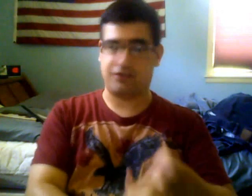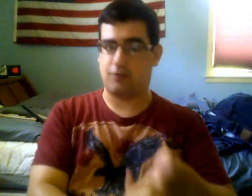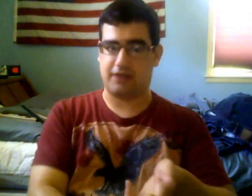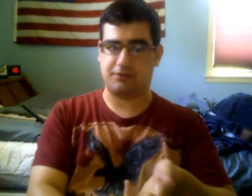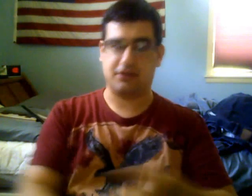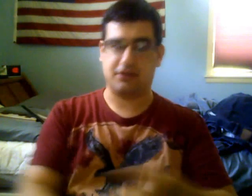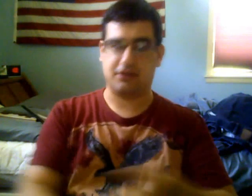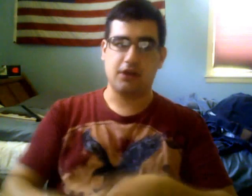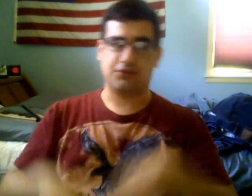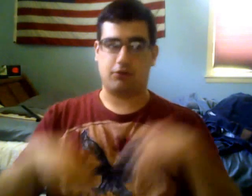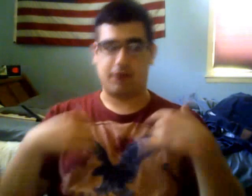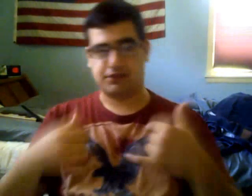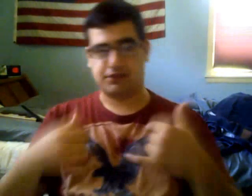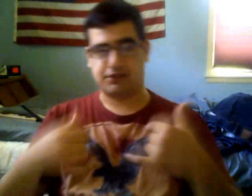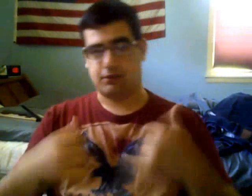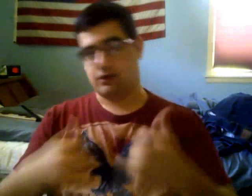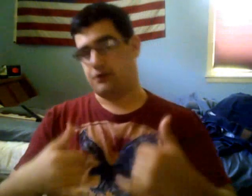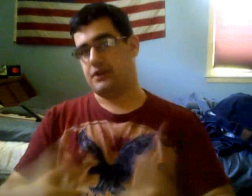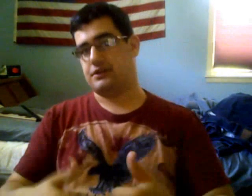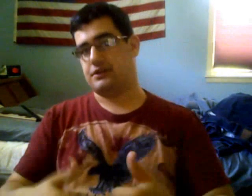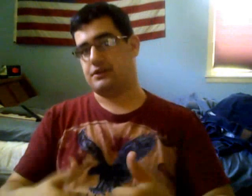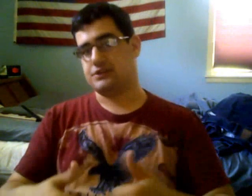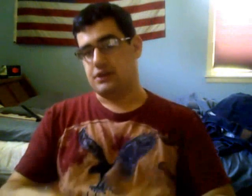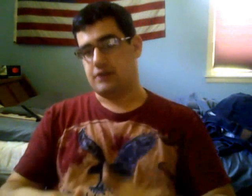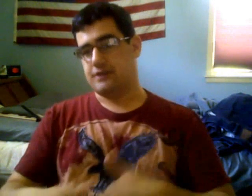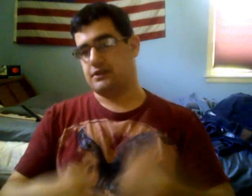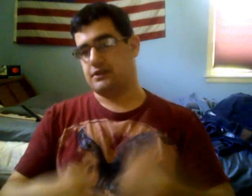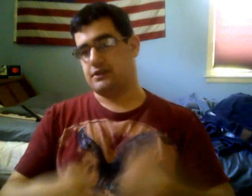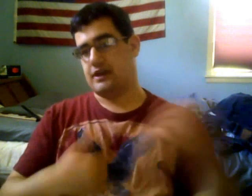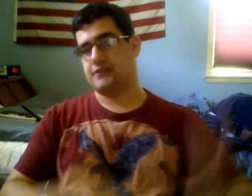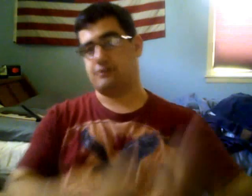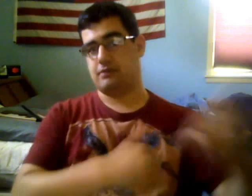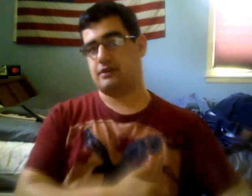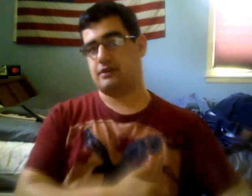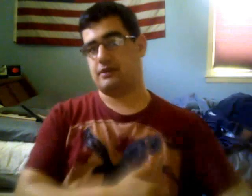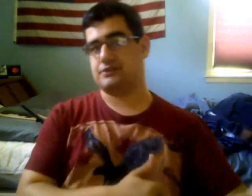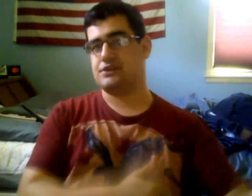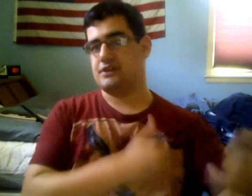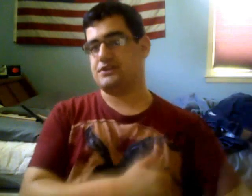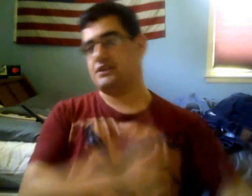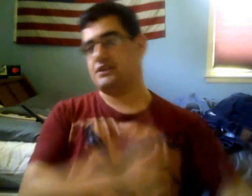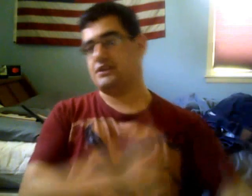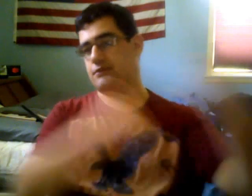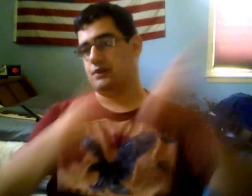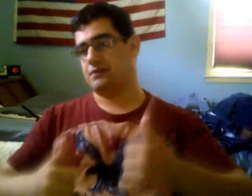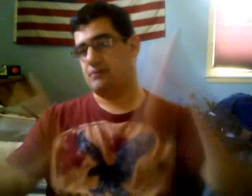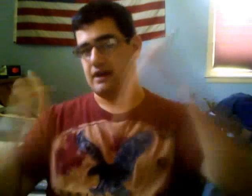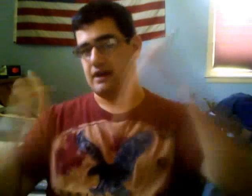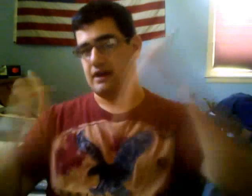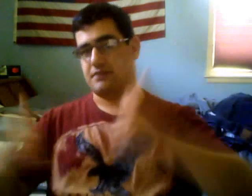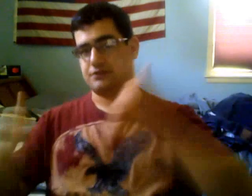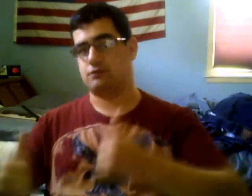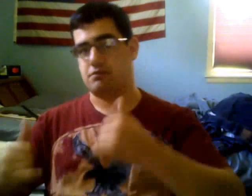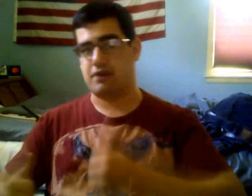you elect me. So basically what Carter did is he basically hashed the Republicans and said, if you elect me, my administration will be